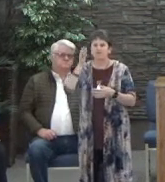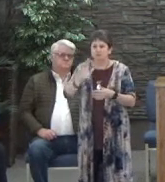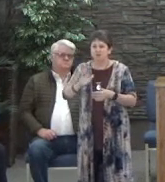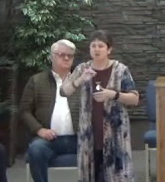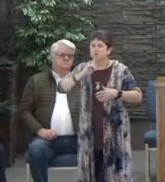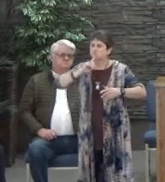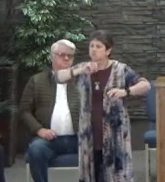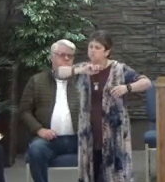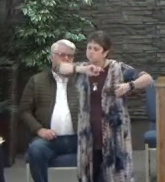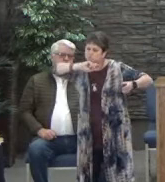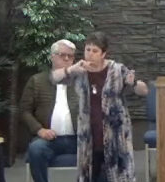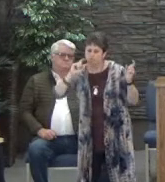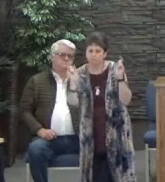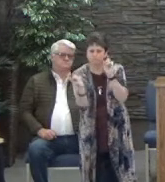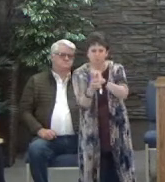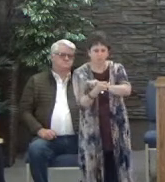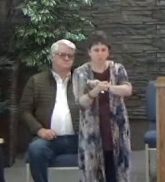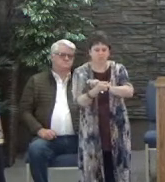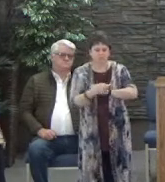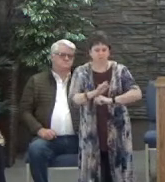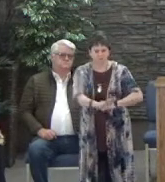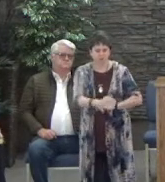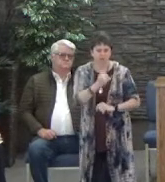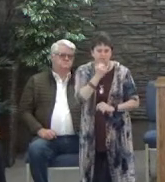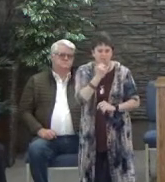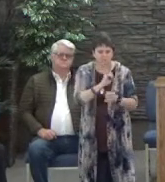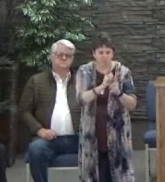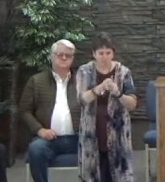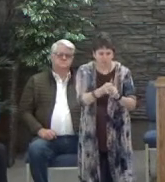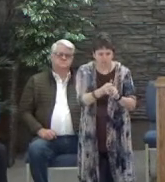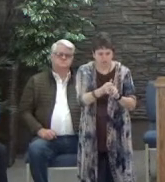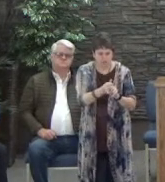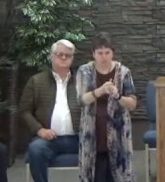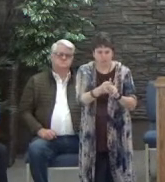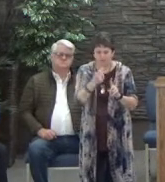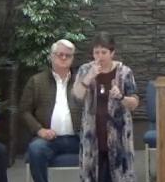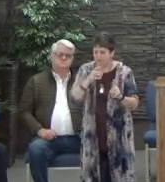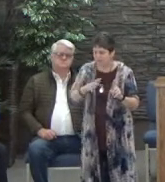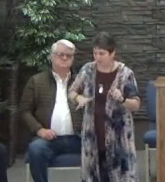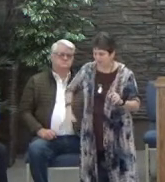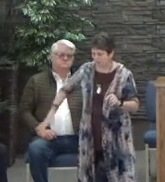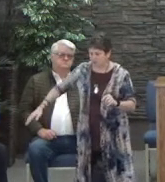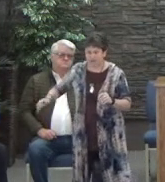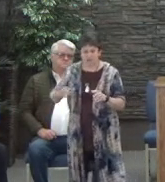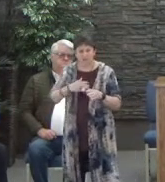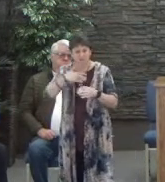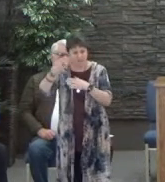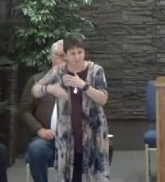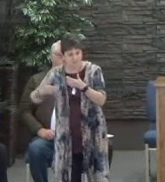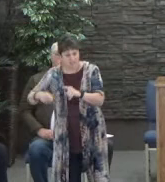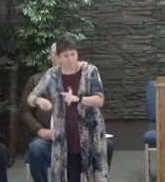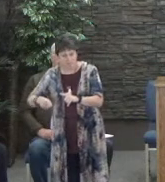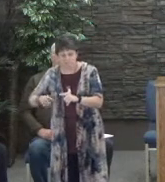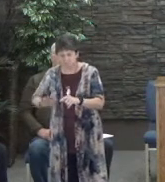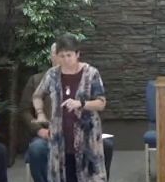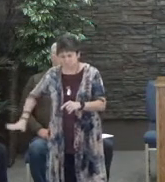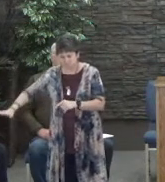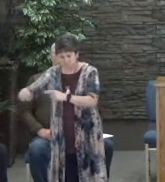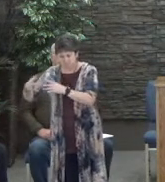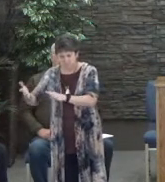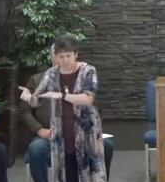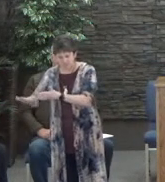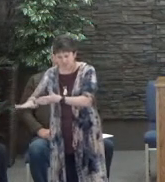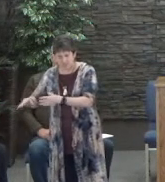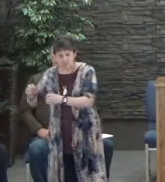radically reversed their situation, led to the surrounding kingdoms fearing God, and also peace